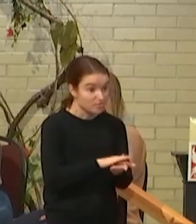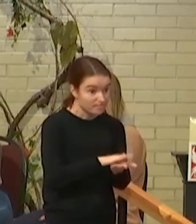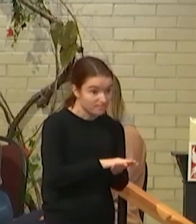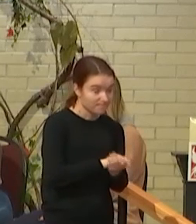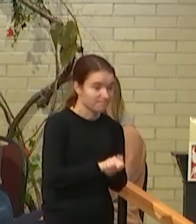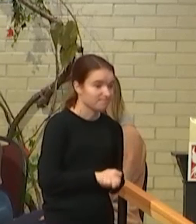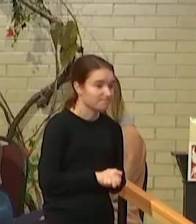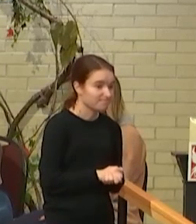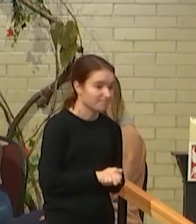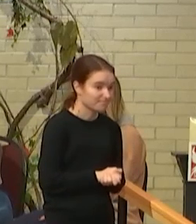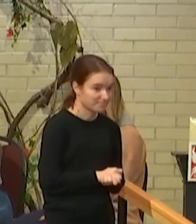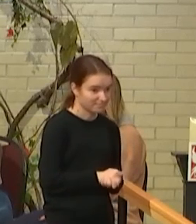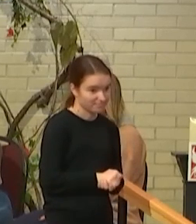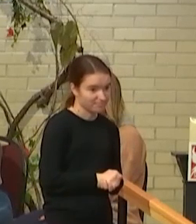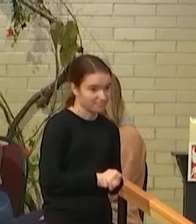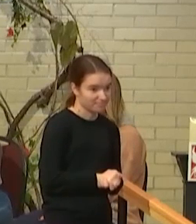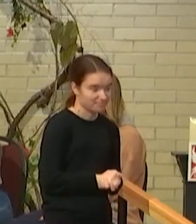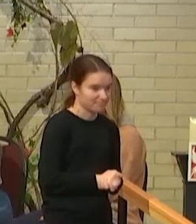Yeah.